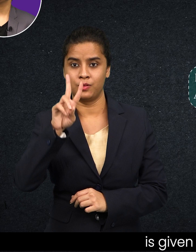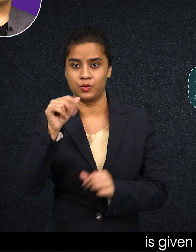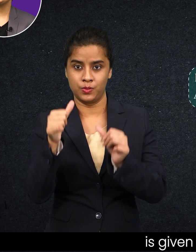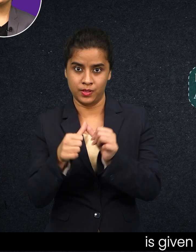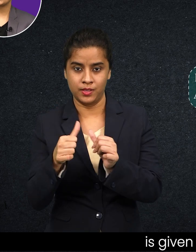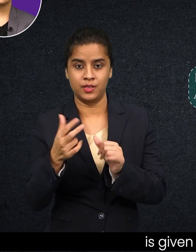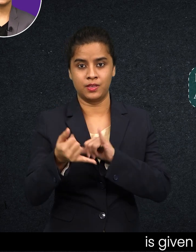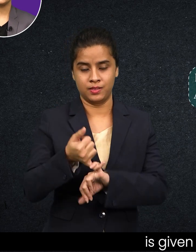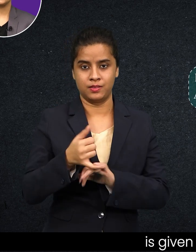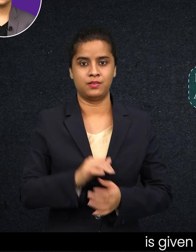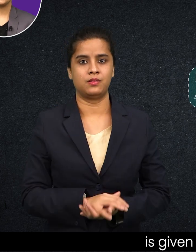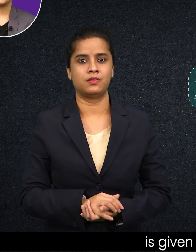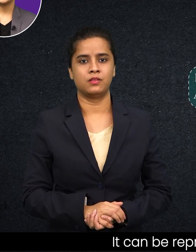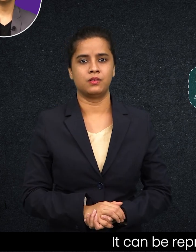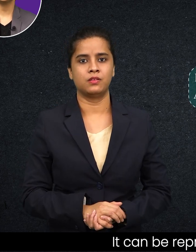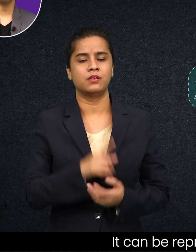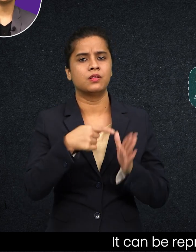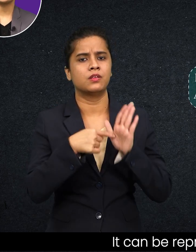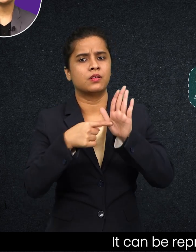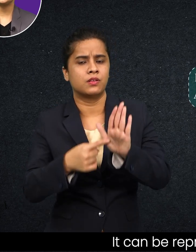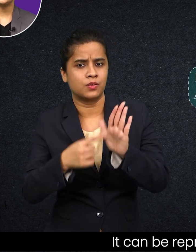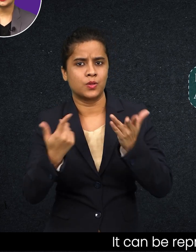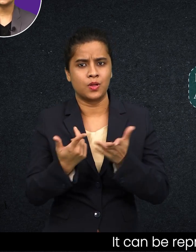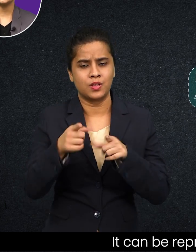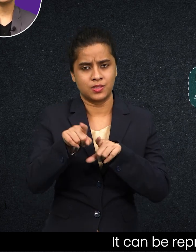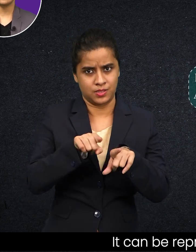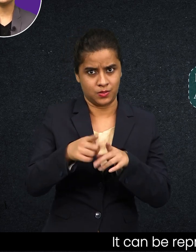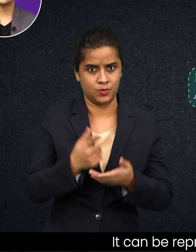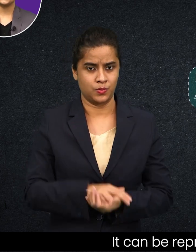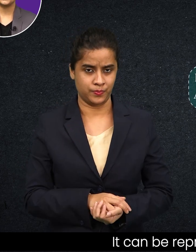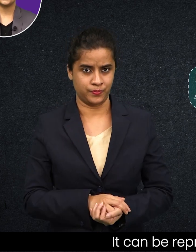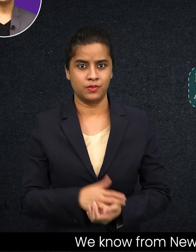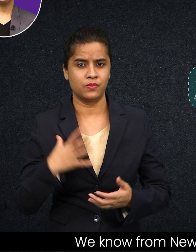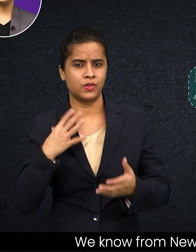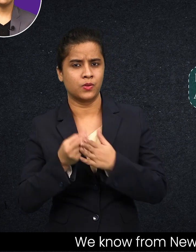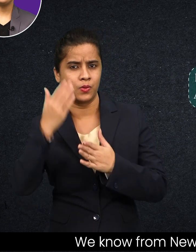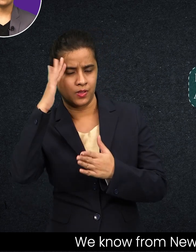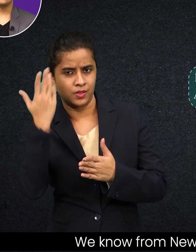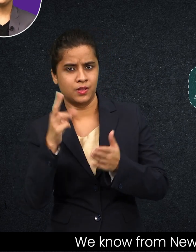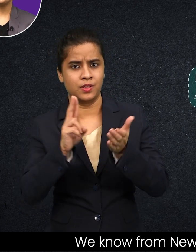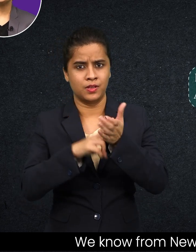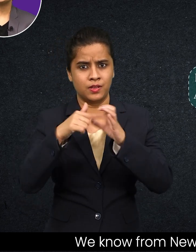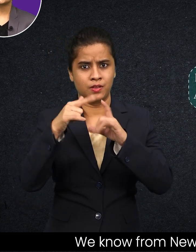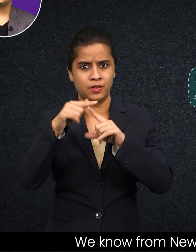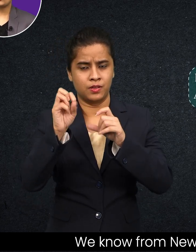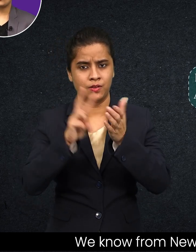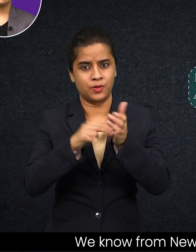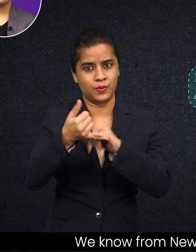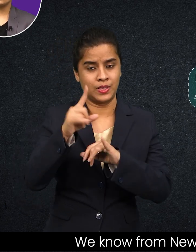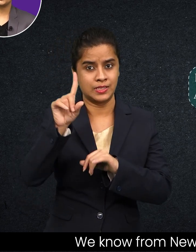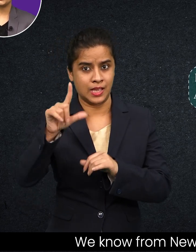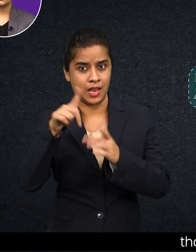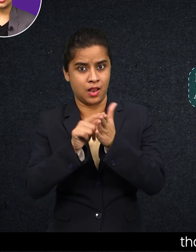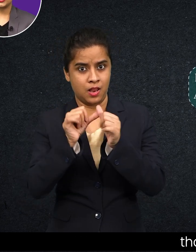to 2as. It can be represented like this also. We know from Newton's second law